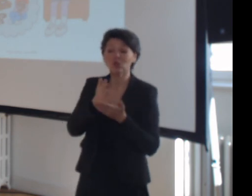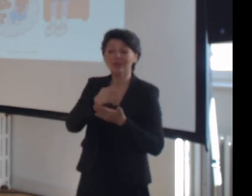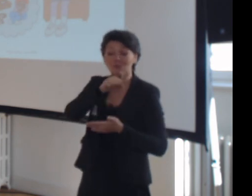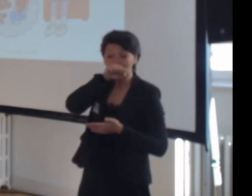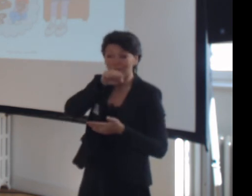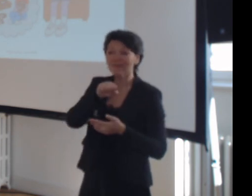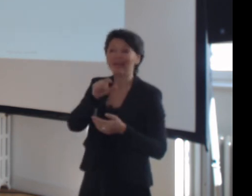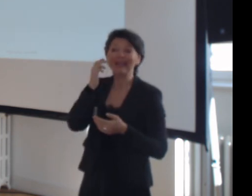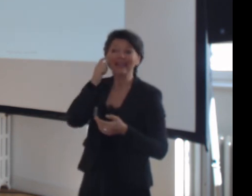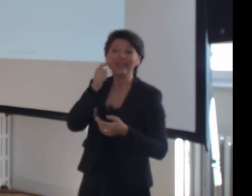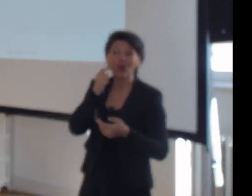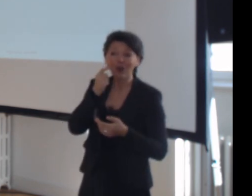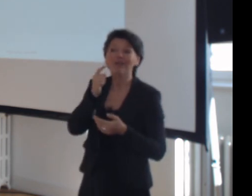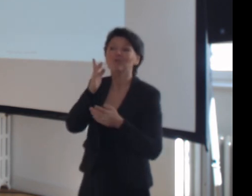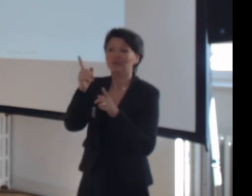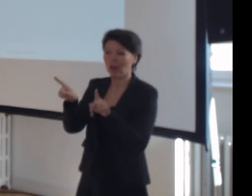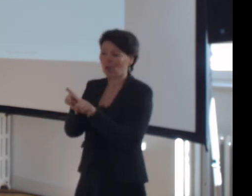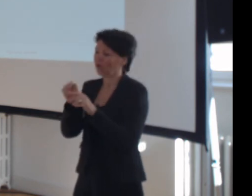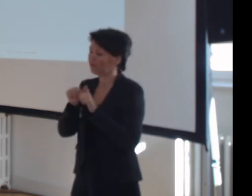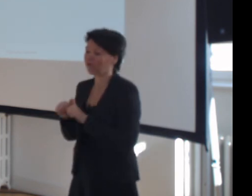wherever.